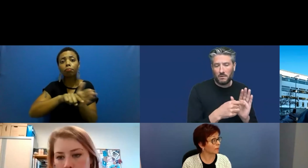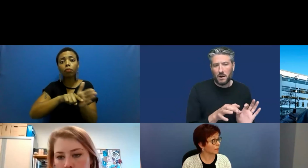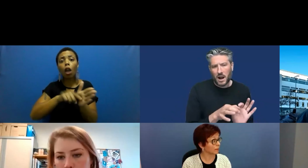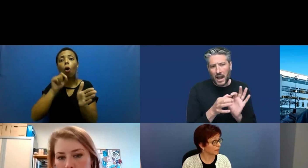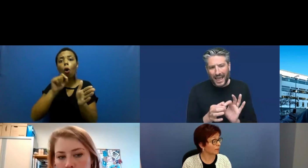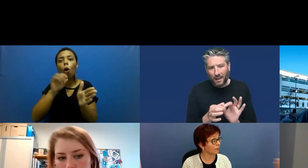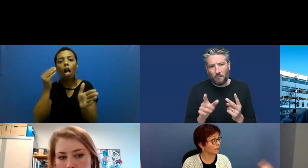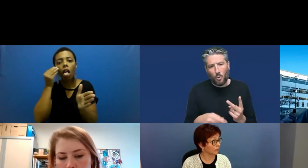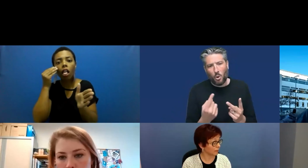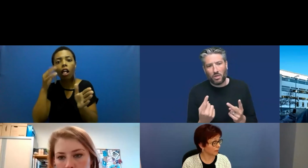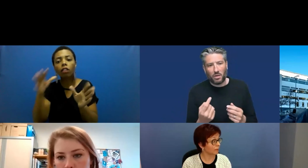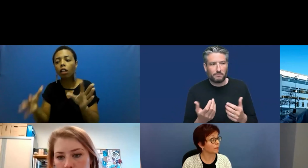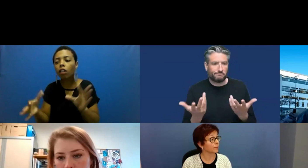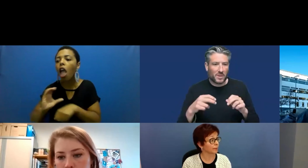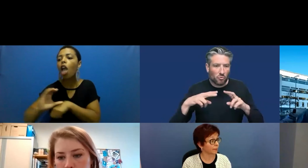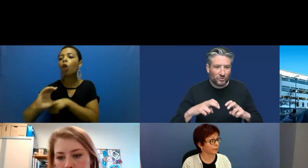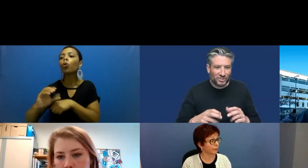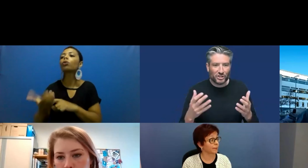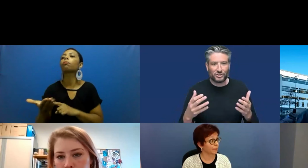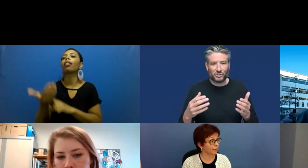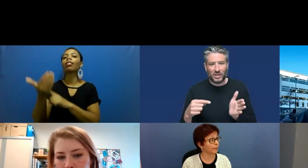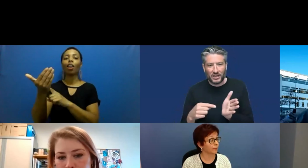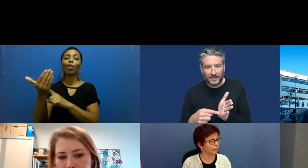example. Yes, yes.